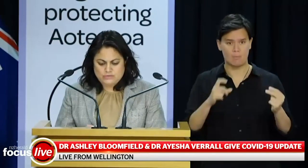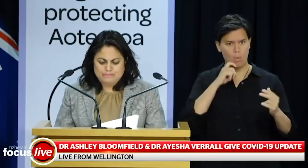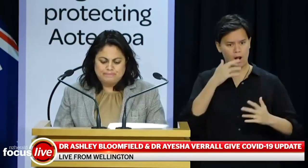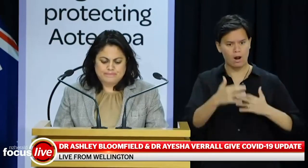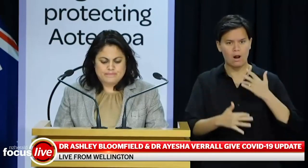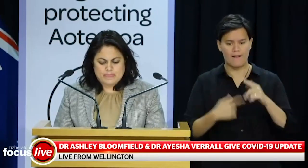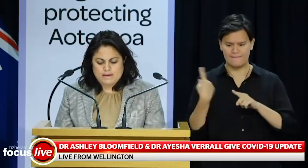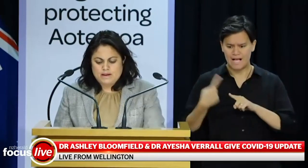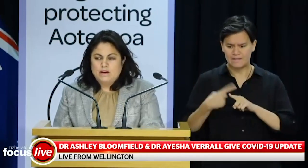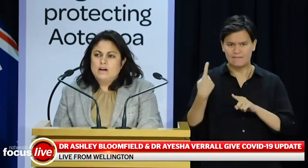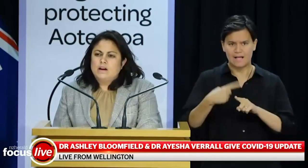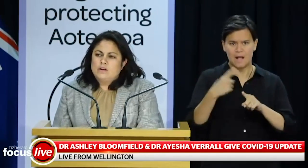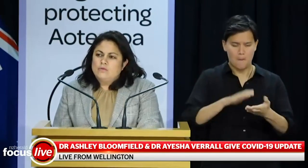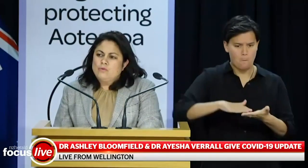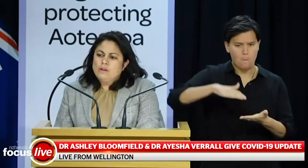year goes on.